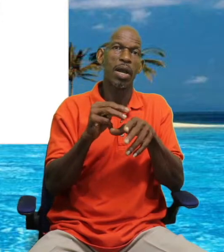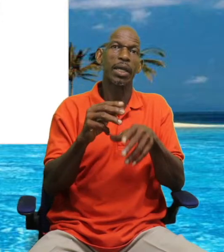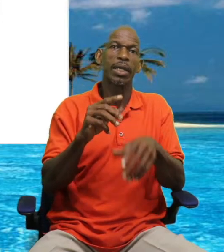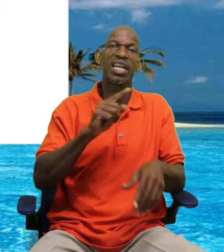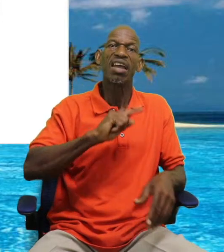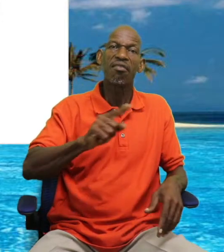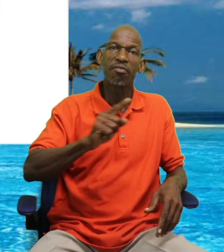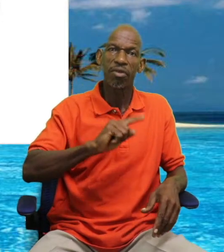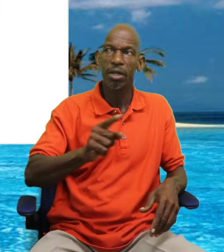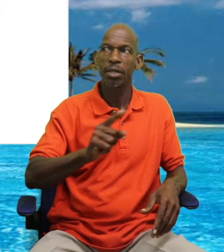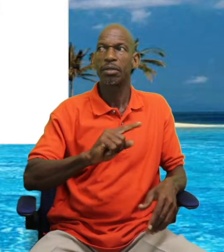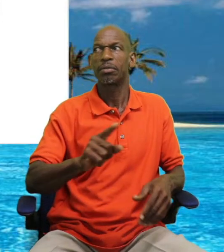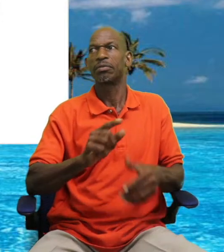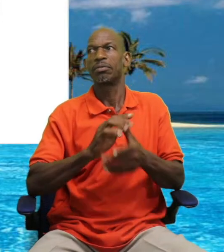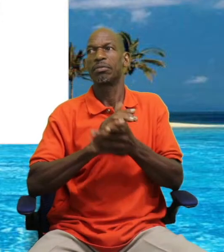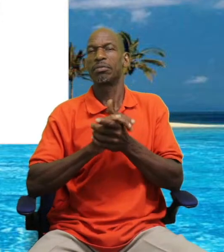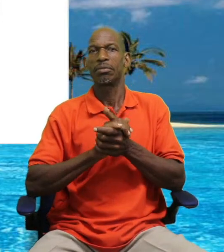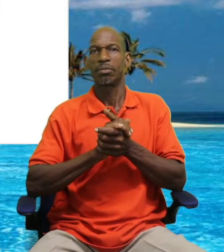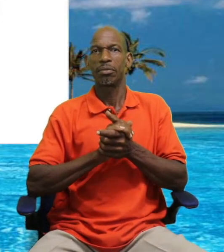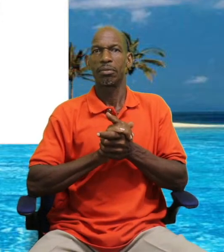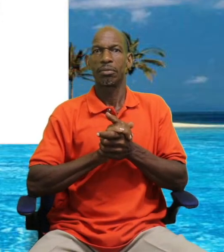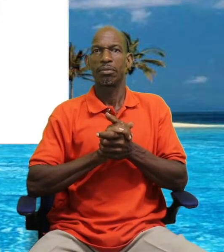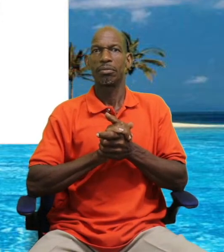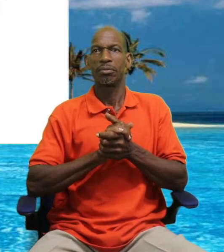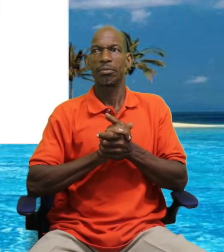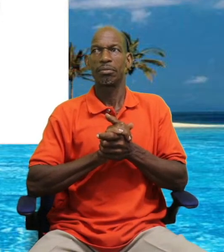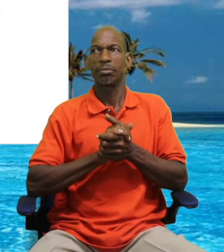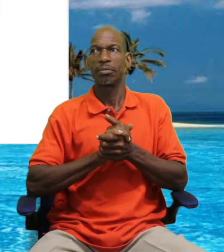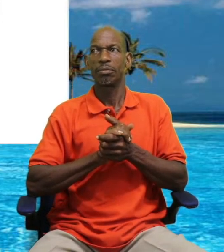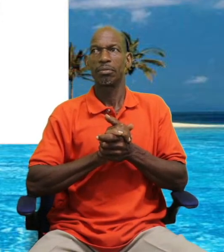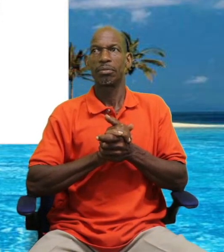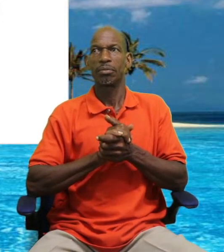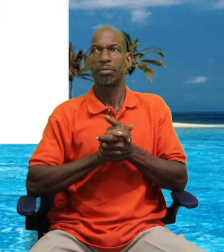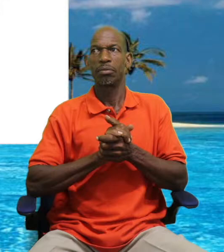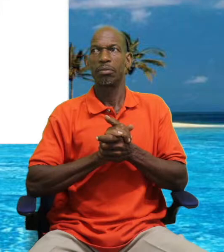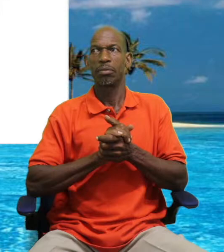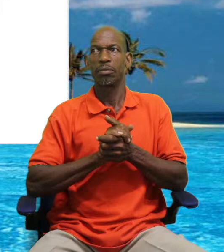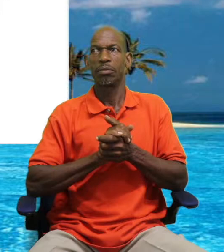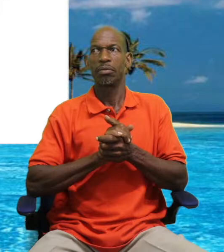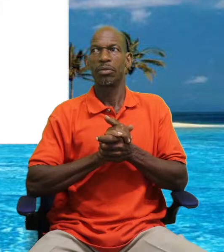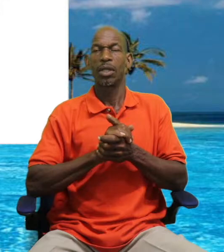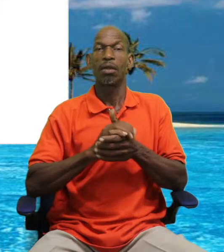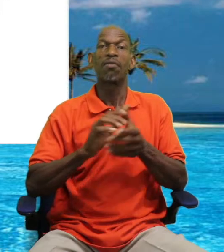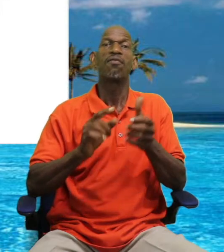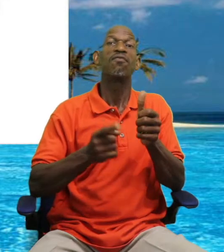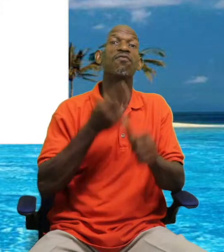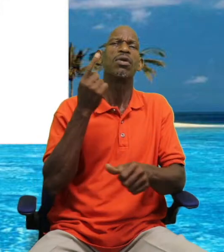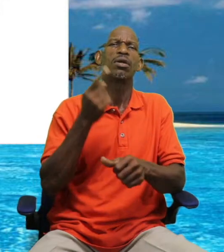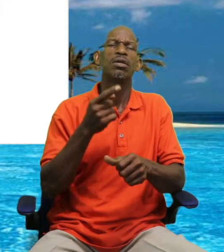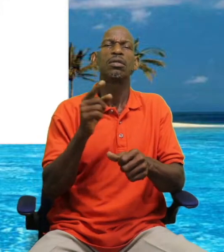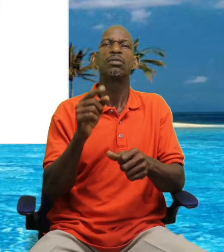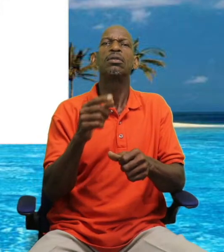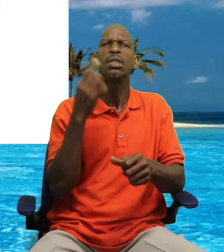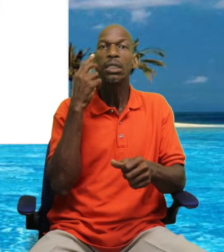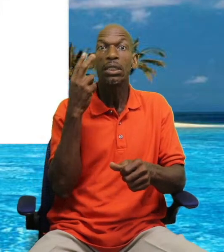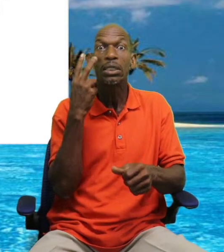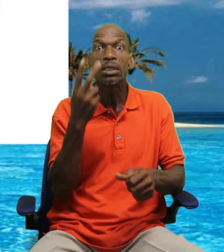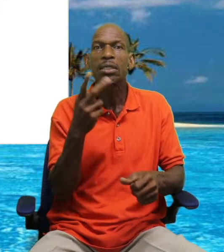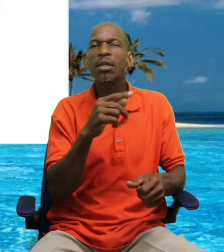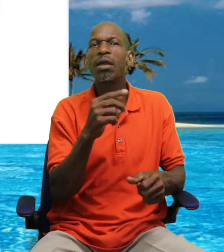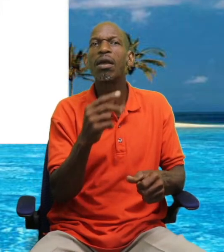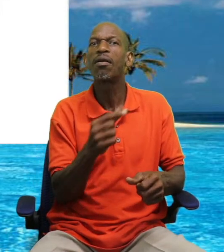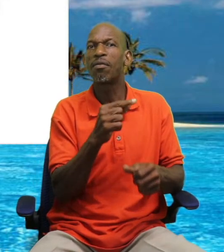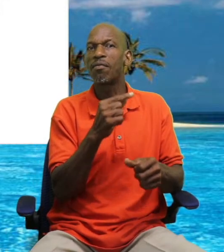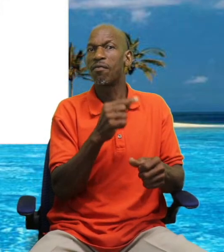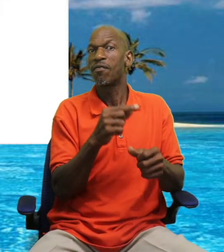based on, and this is a follow-up from our section A. First, you identify the verb, which is go. This is